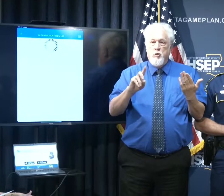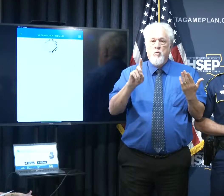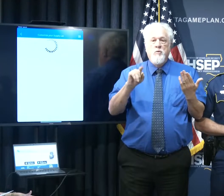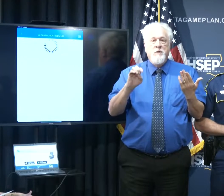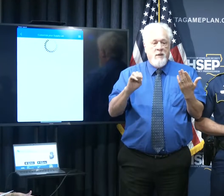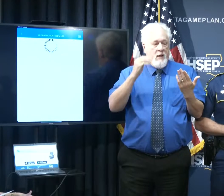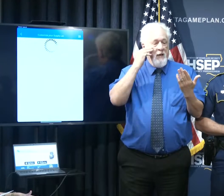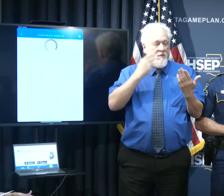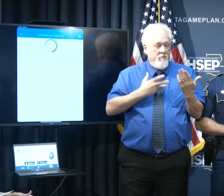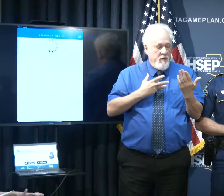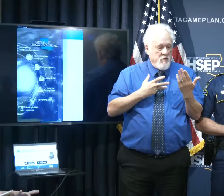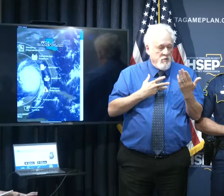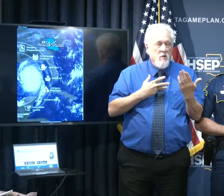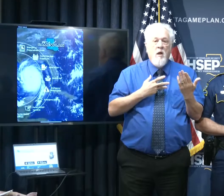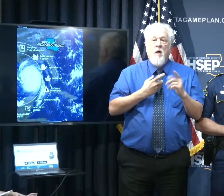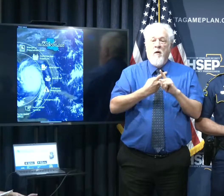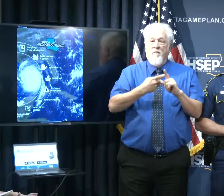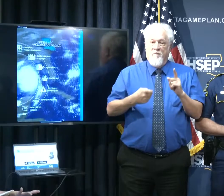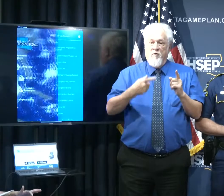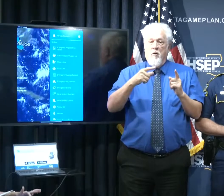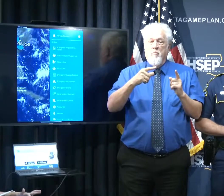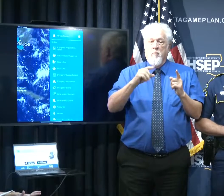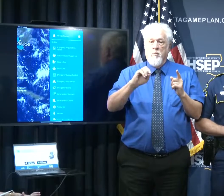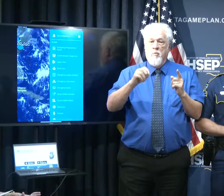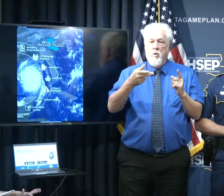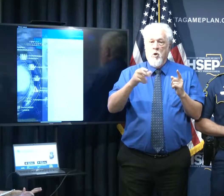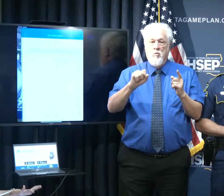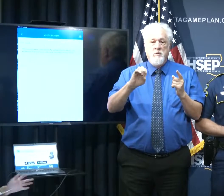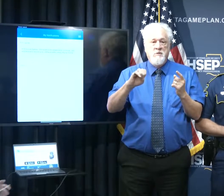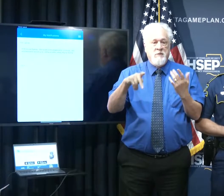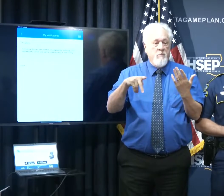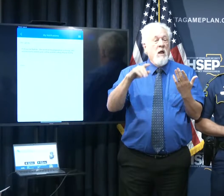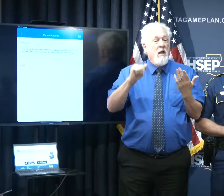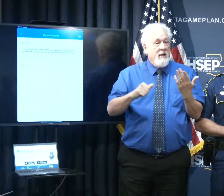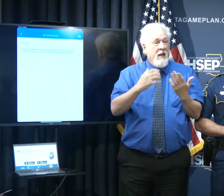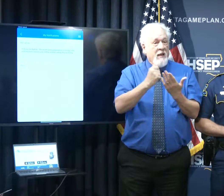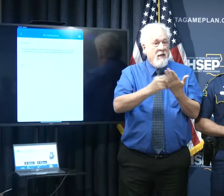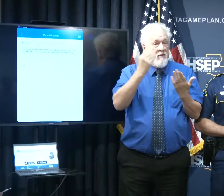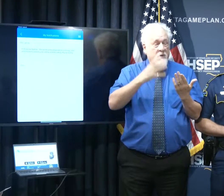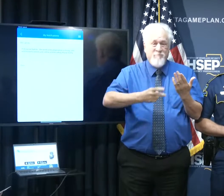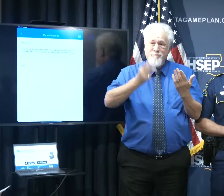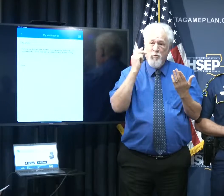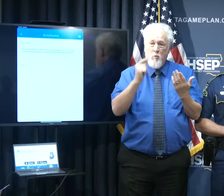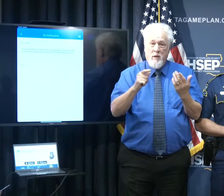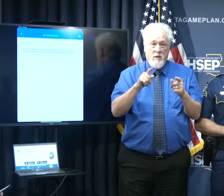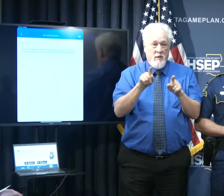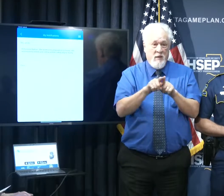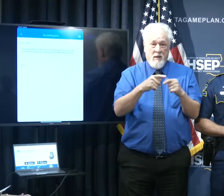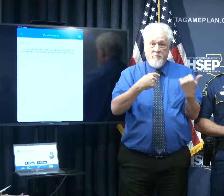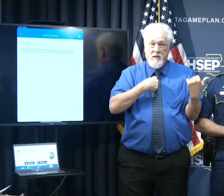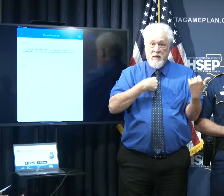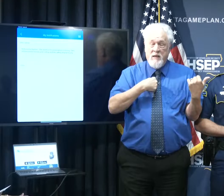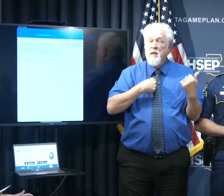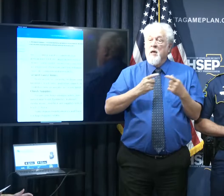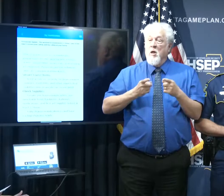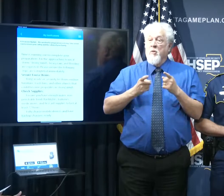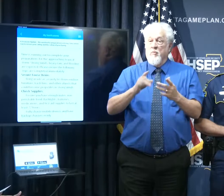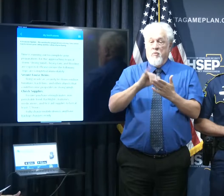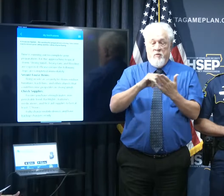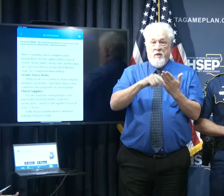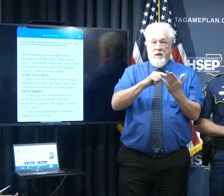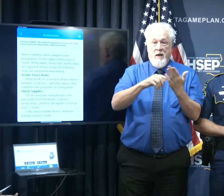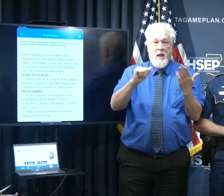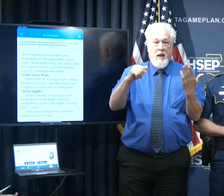content that's managed right here by GOHSEP. You can literally get information as quickly as I can through that particular